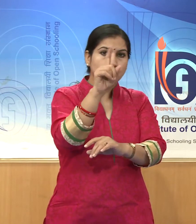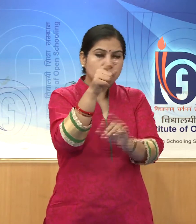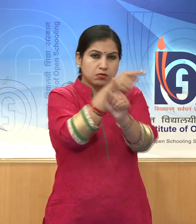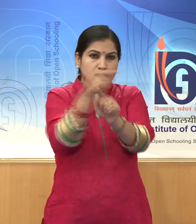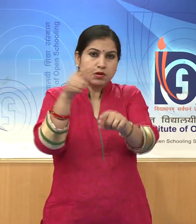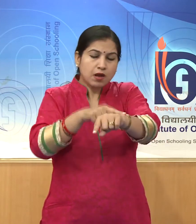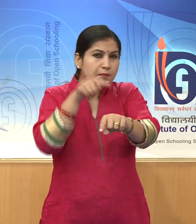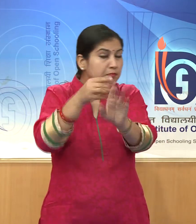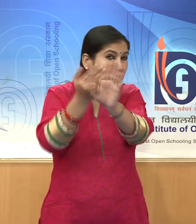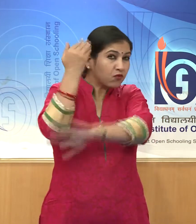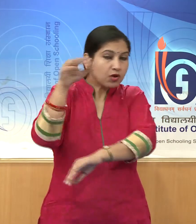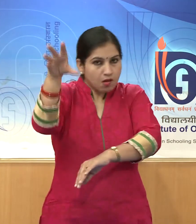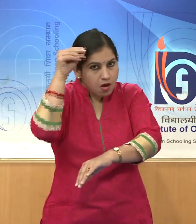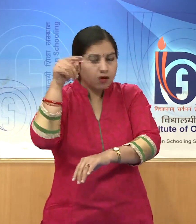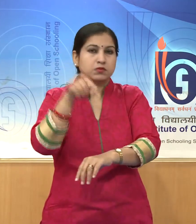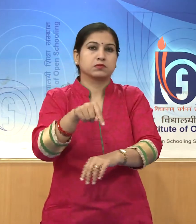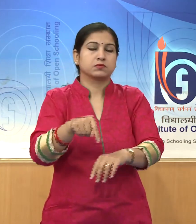Etching, dry point,